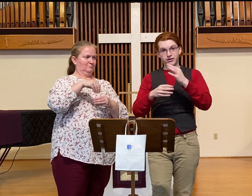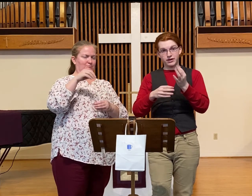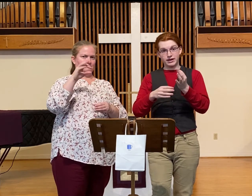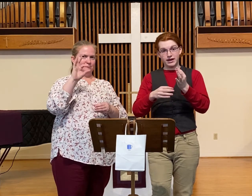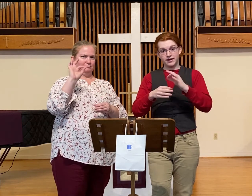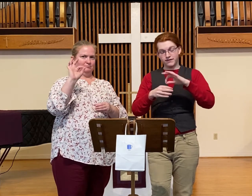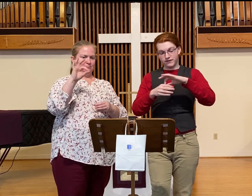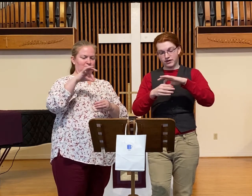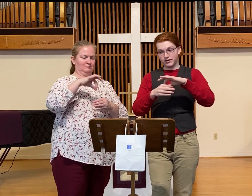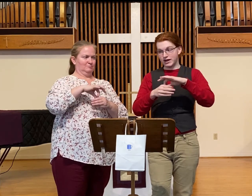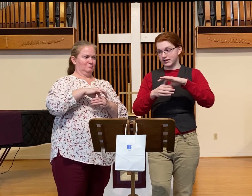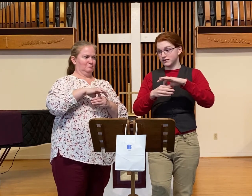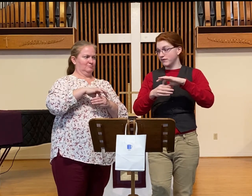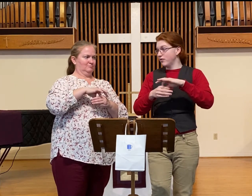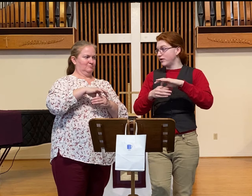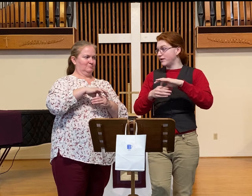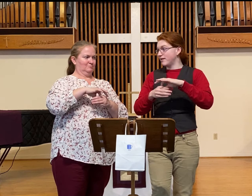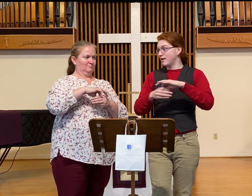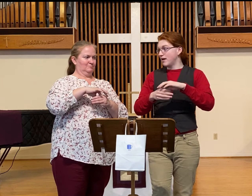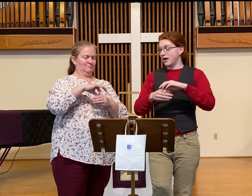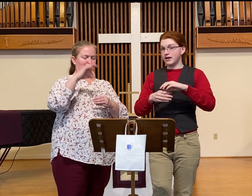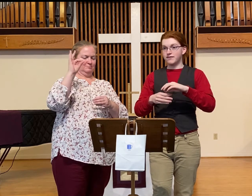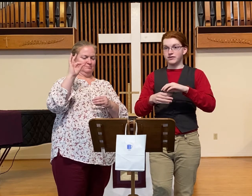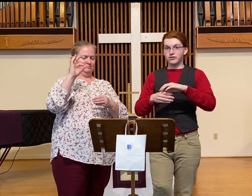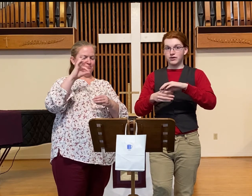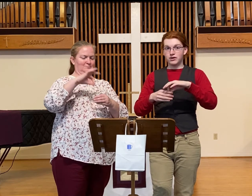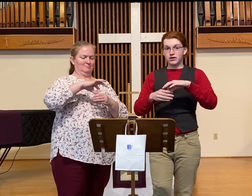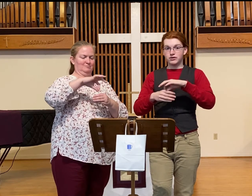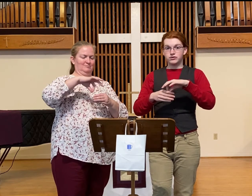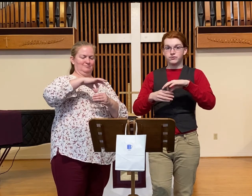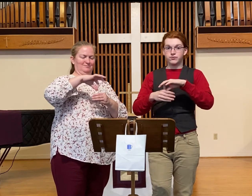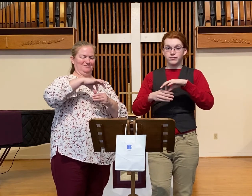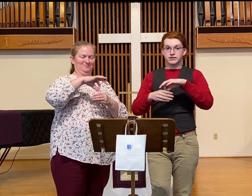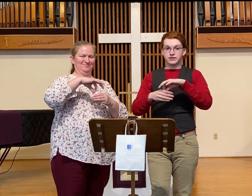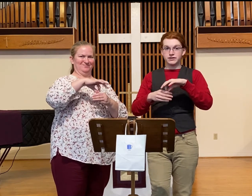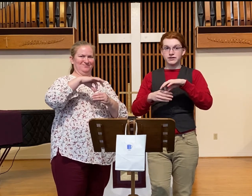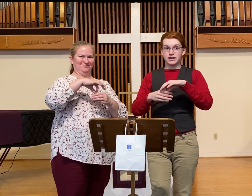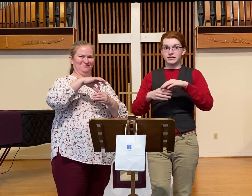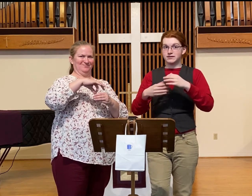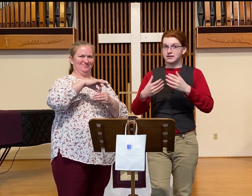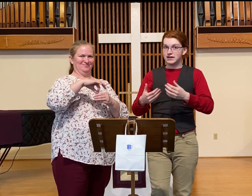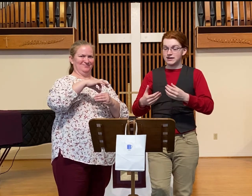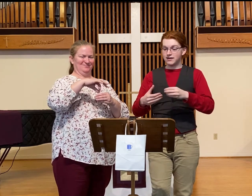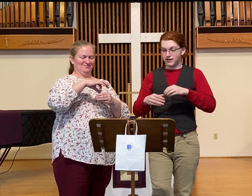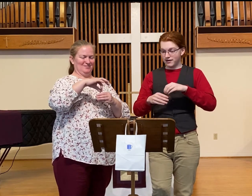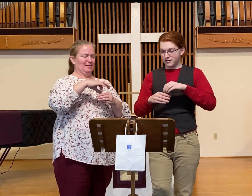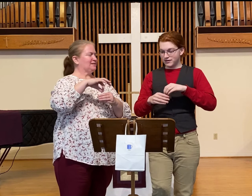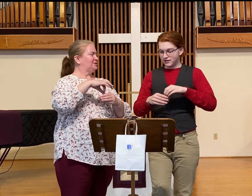an F, that's voting. And if you twist it, it's tea. Like tea you